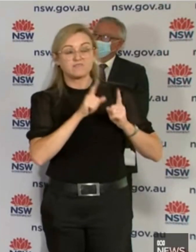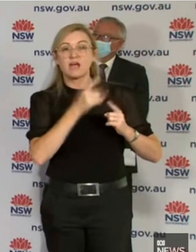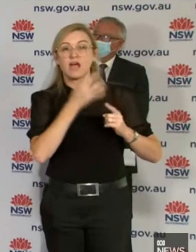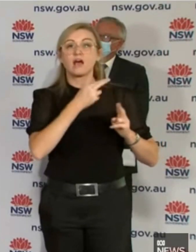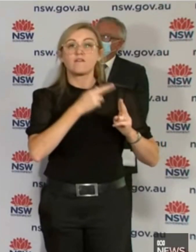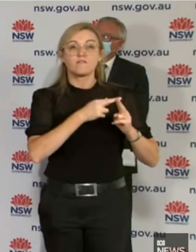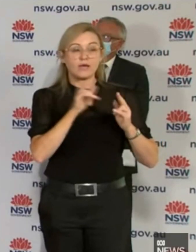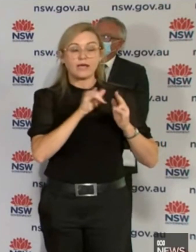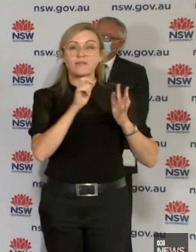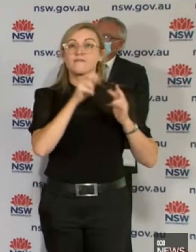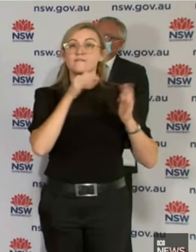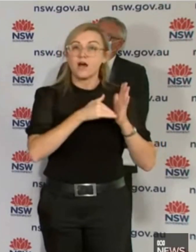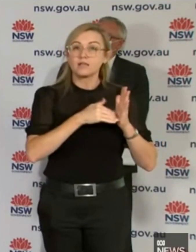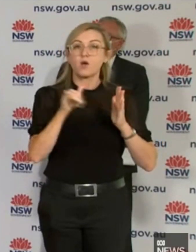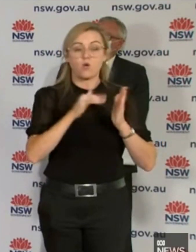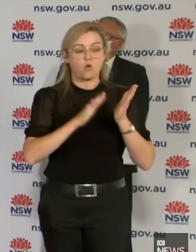Pfizer.